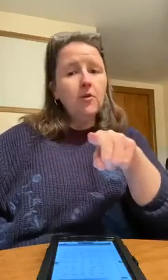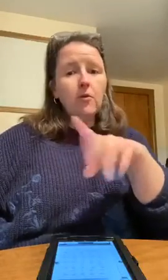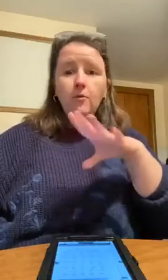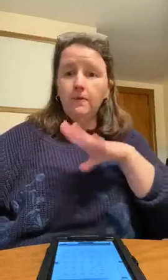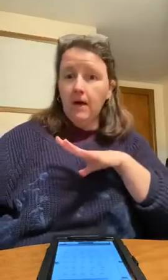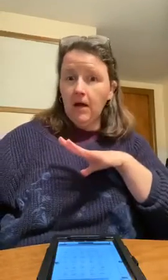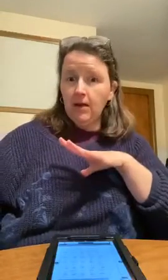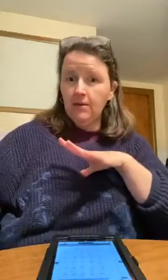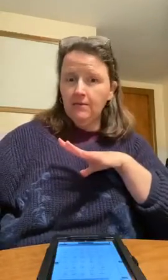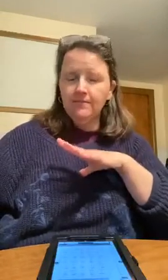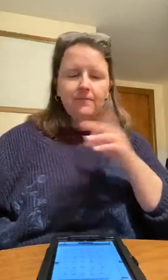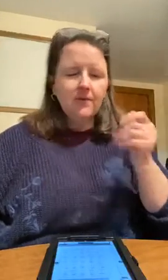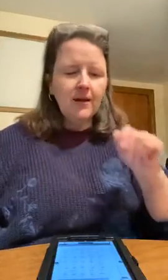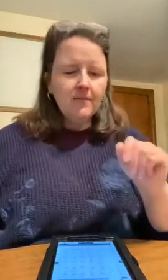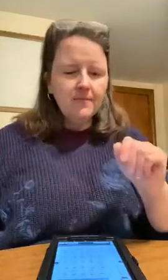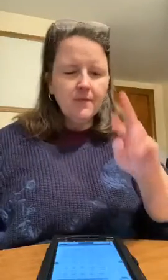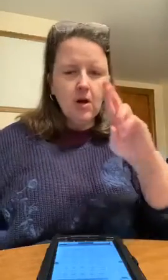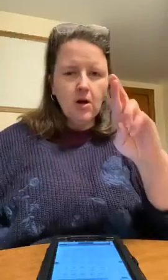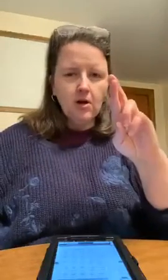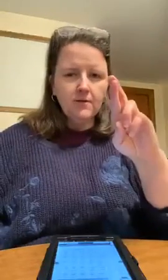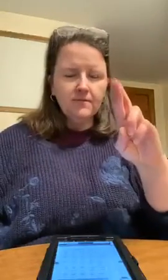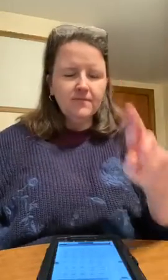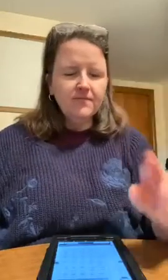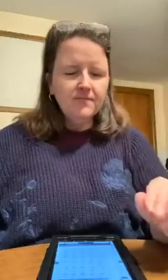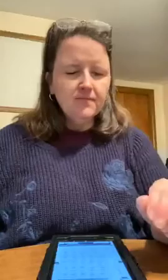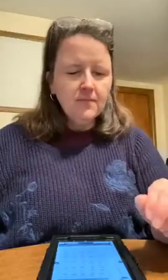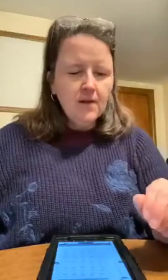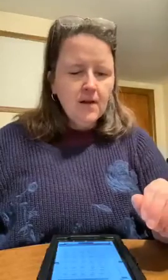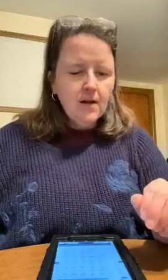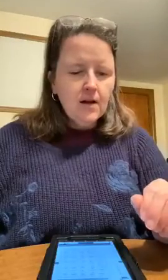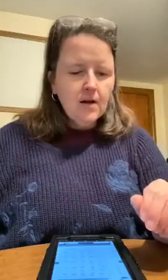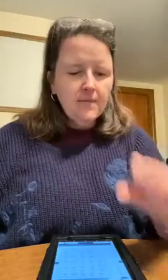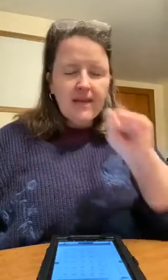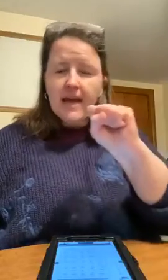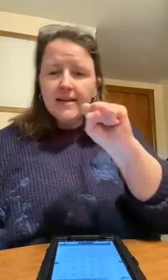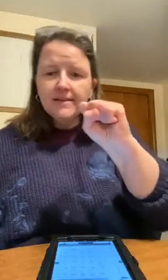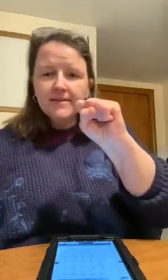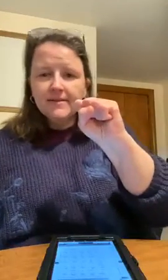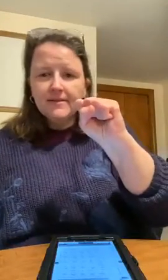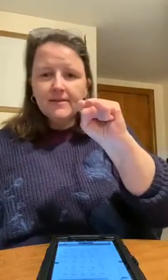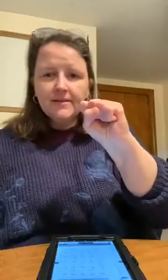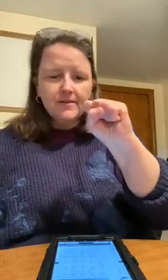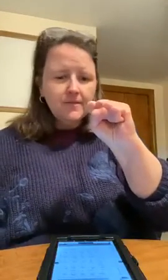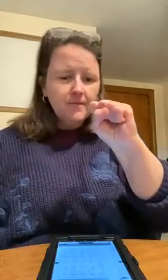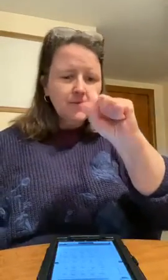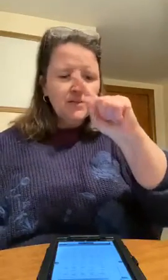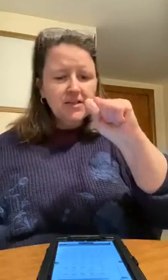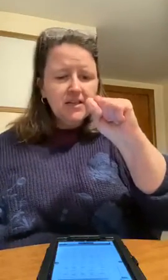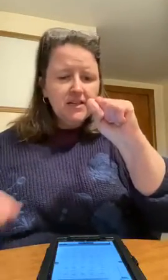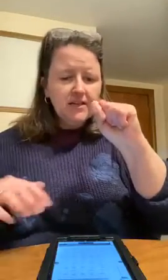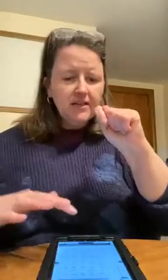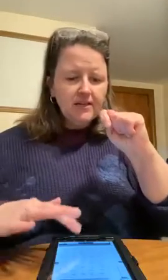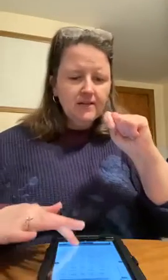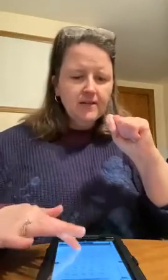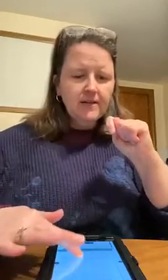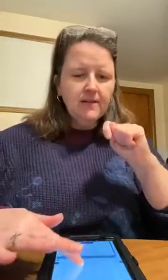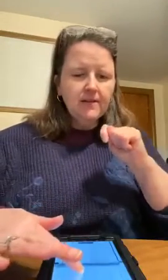U, vine, okay, R. The S, the T, and let's